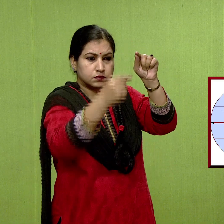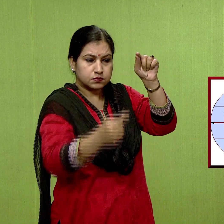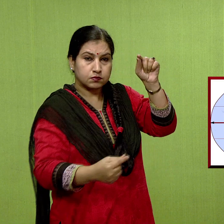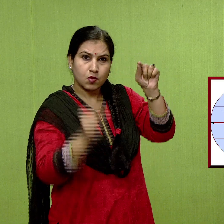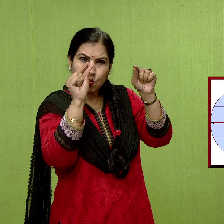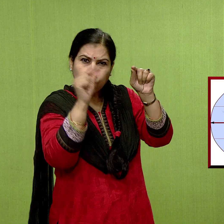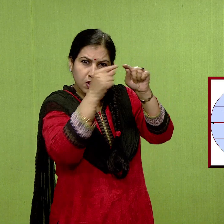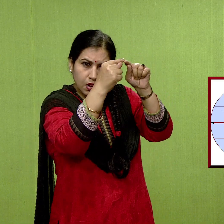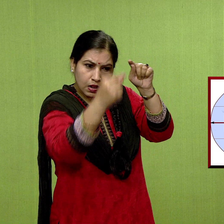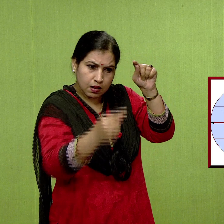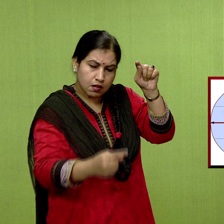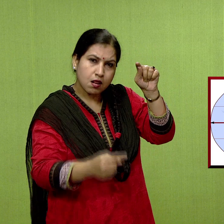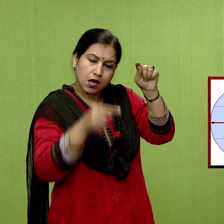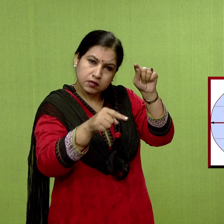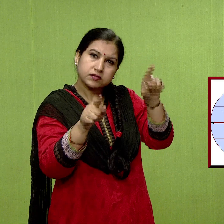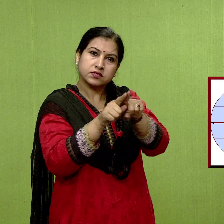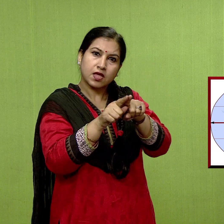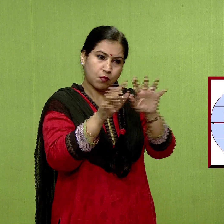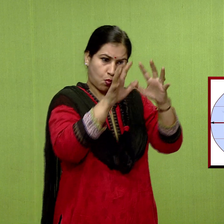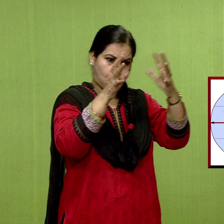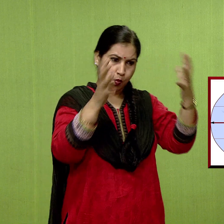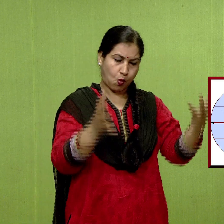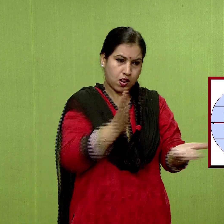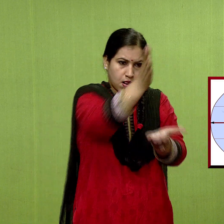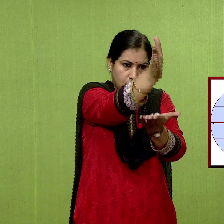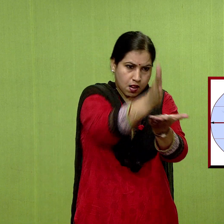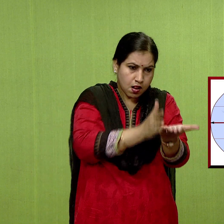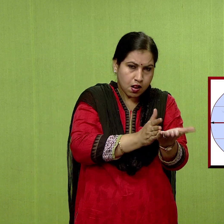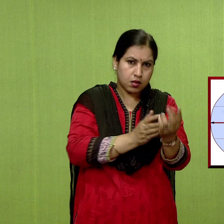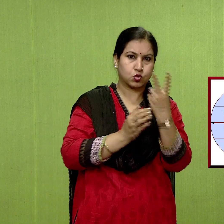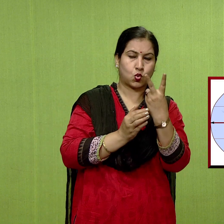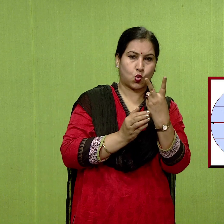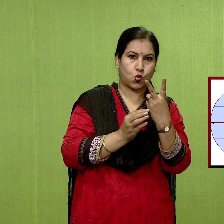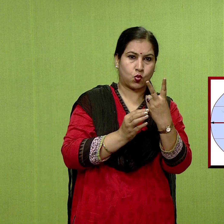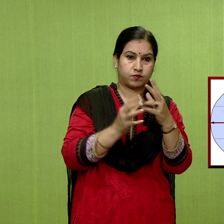equal parts, eastern part and western part.